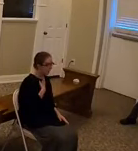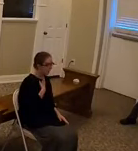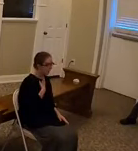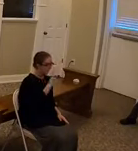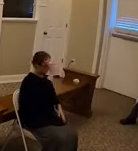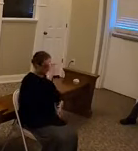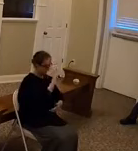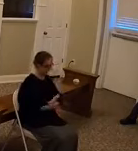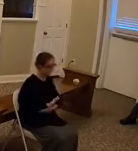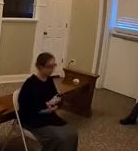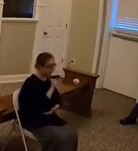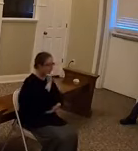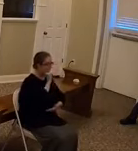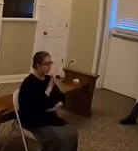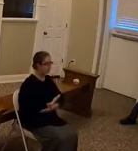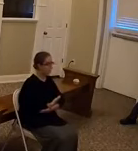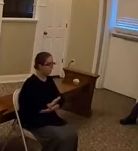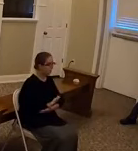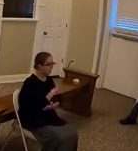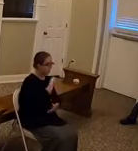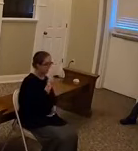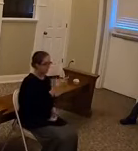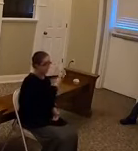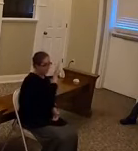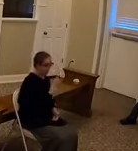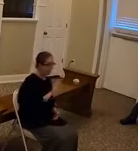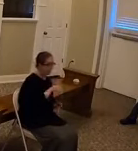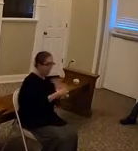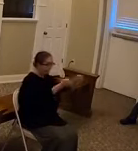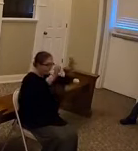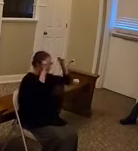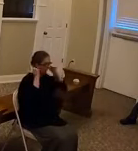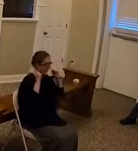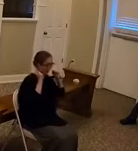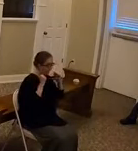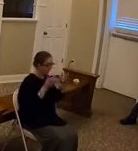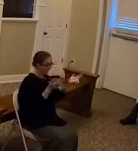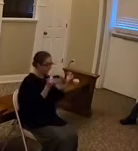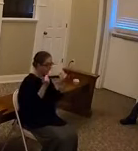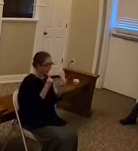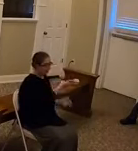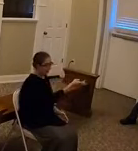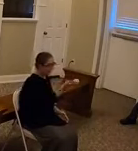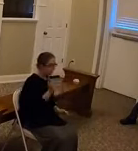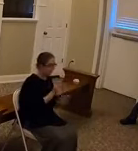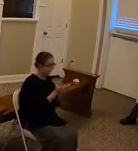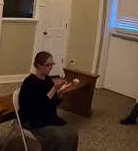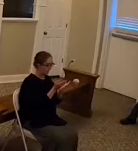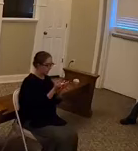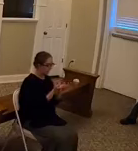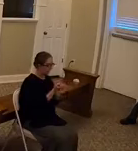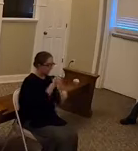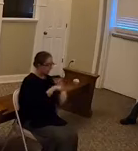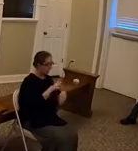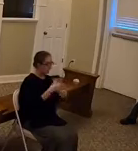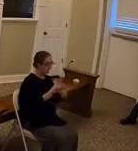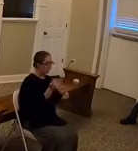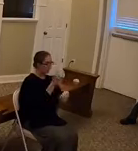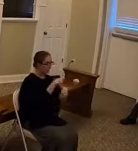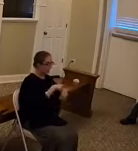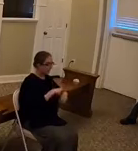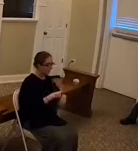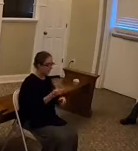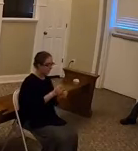my sons and daughters, saith the Lord Almighty. Come on, we read that scripture time after